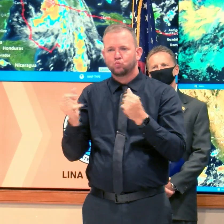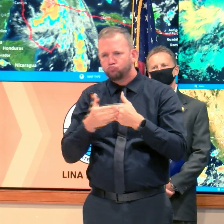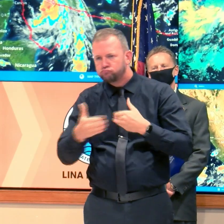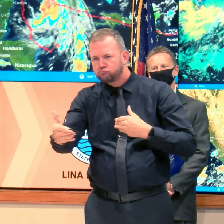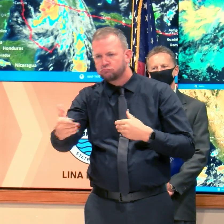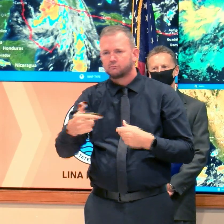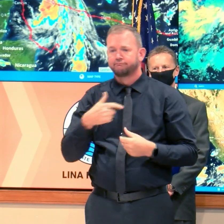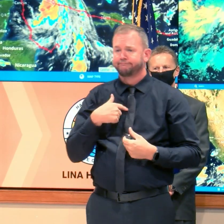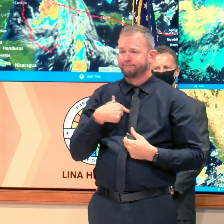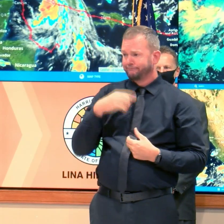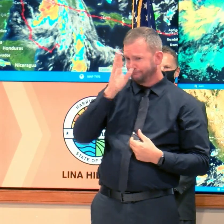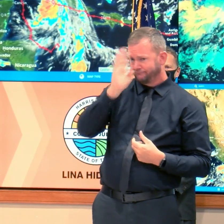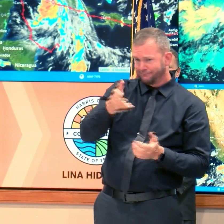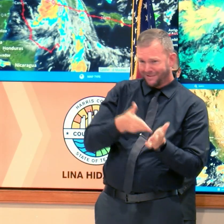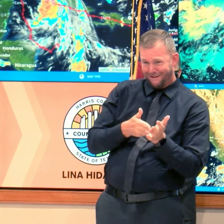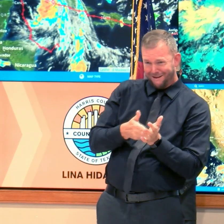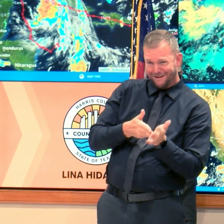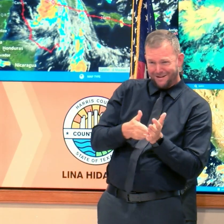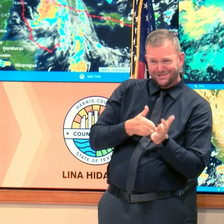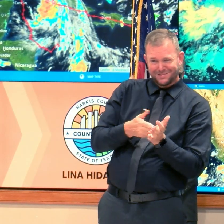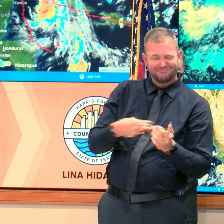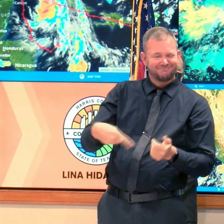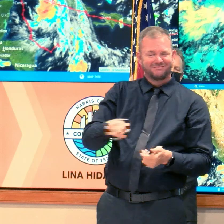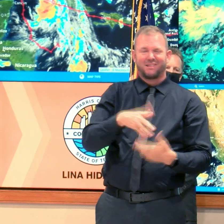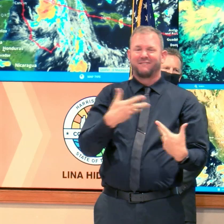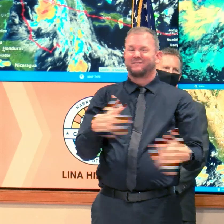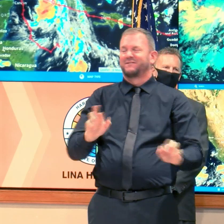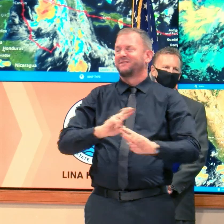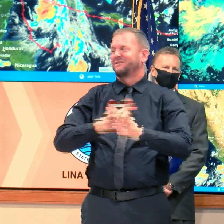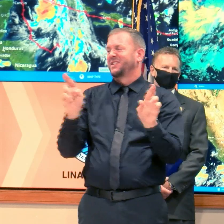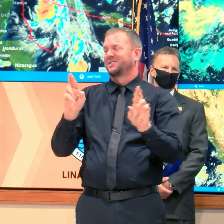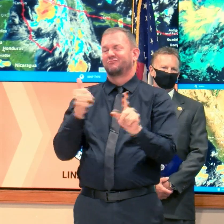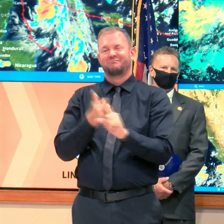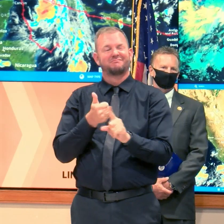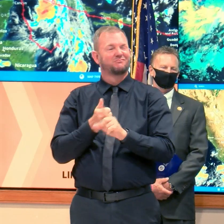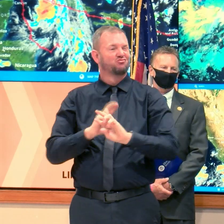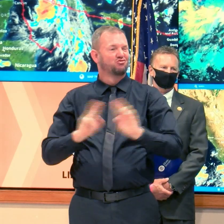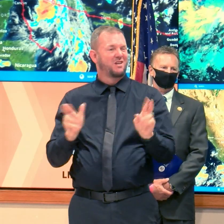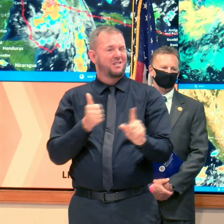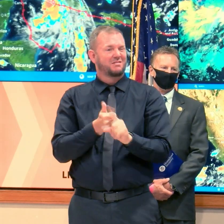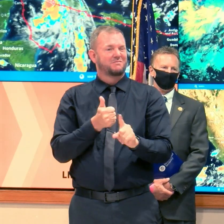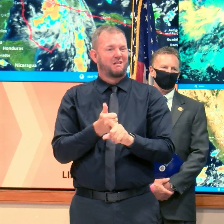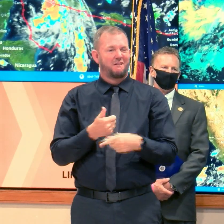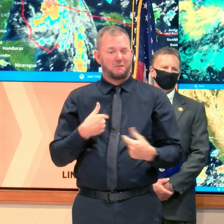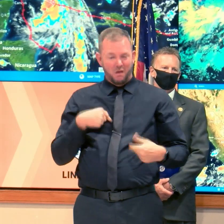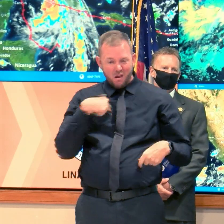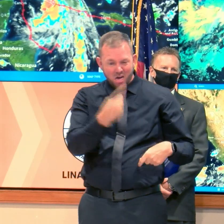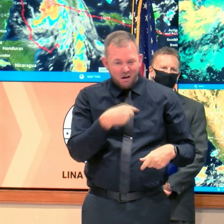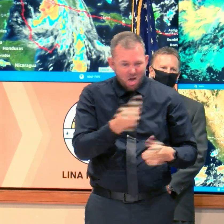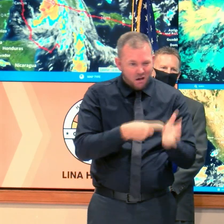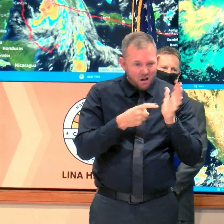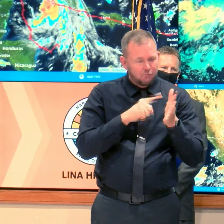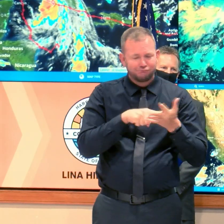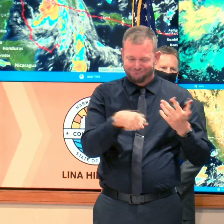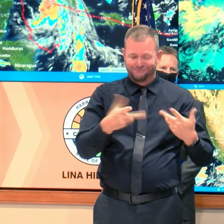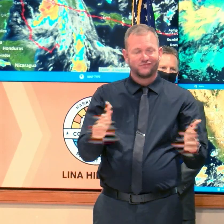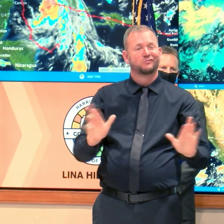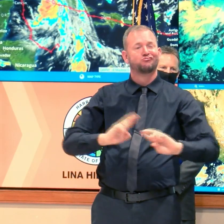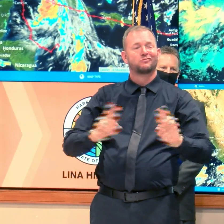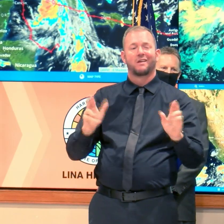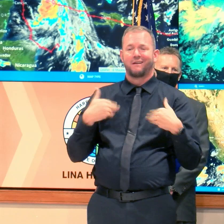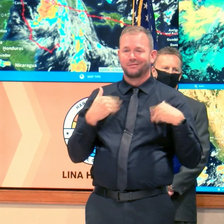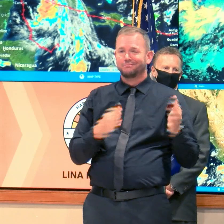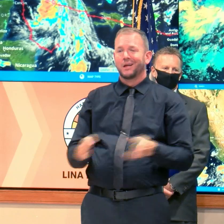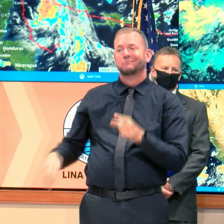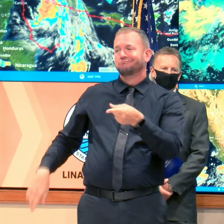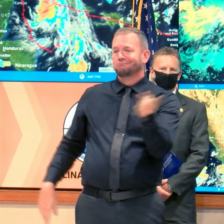already started making preparations. This is kind of historic with two storms coming into the Gulf. I